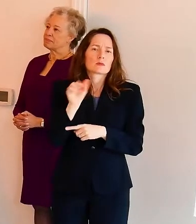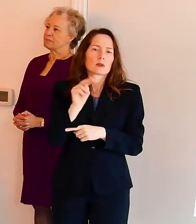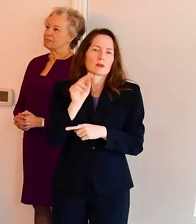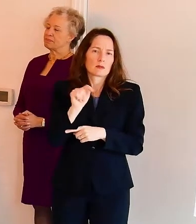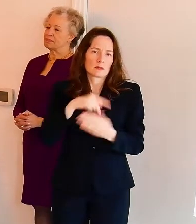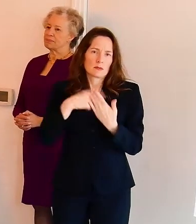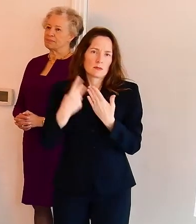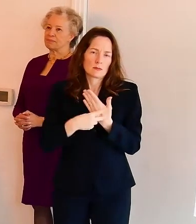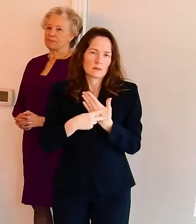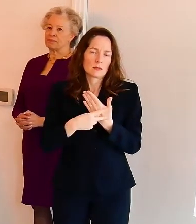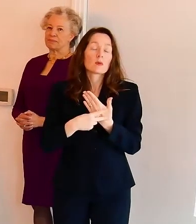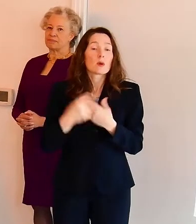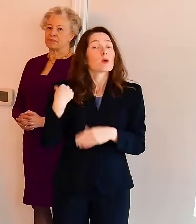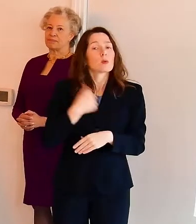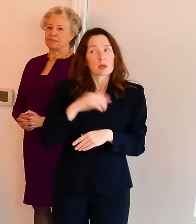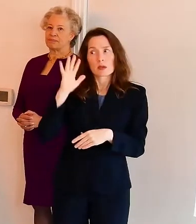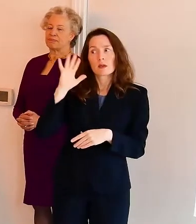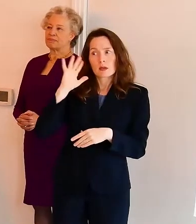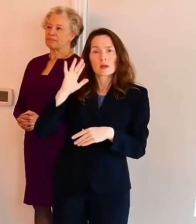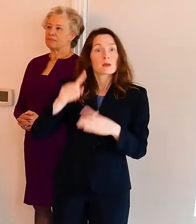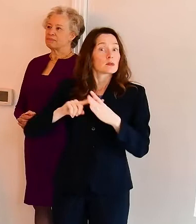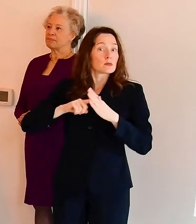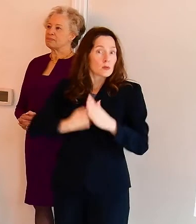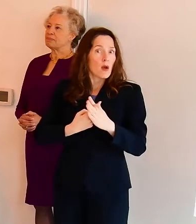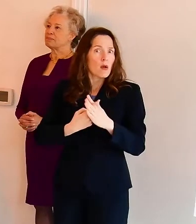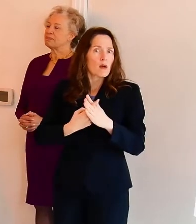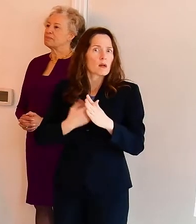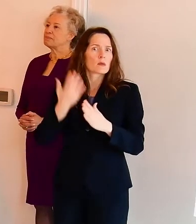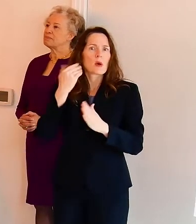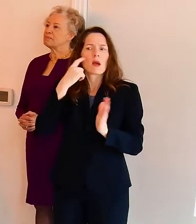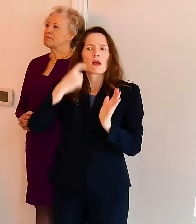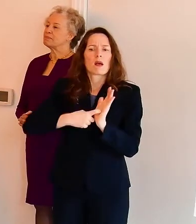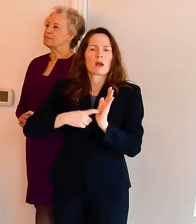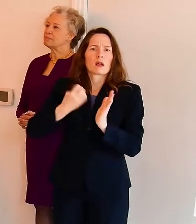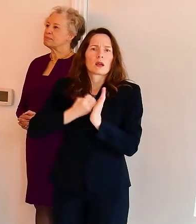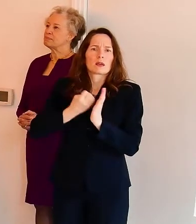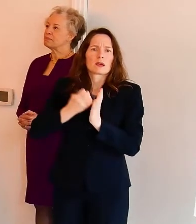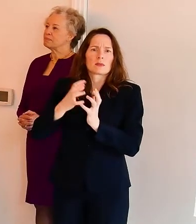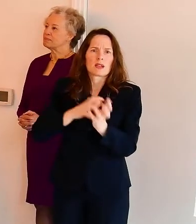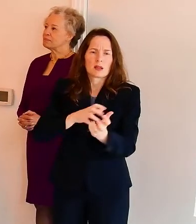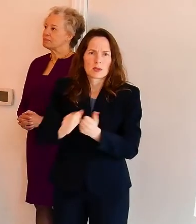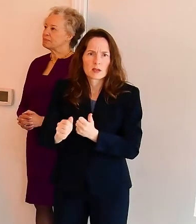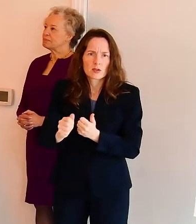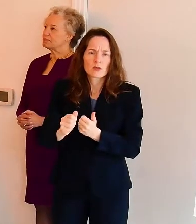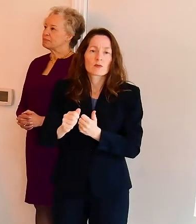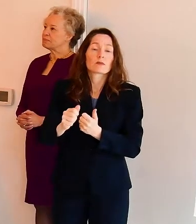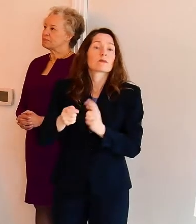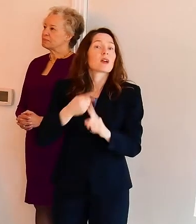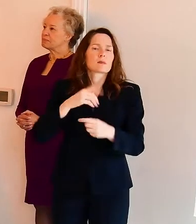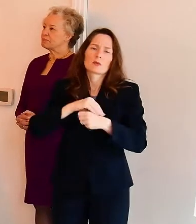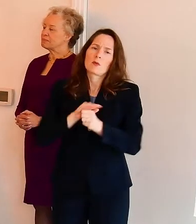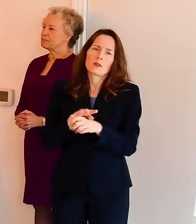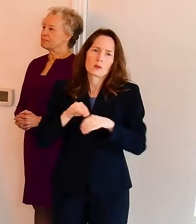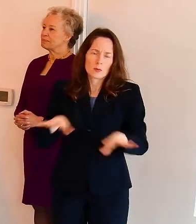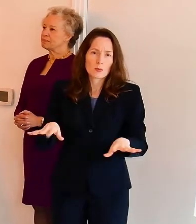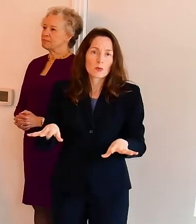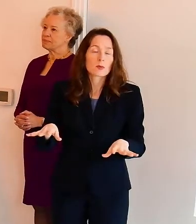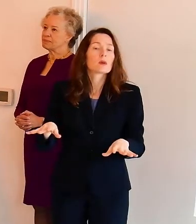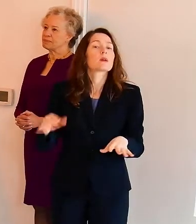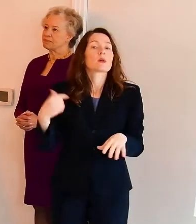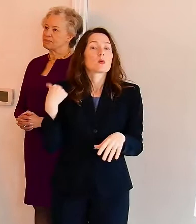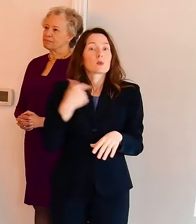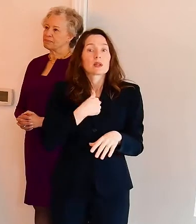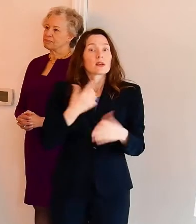as a response to the economic damage caused by the pandemic, and to date we have distributed 176 grants totaling more